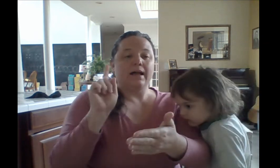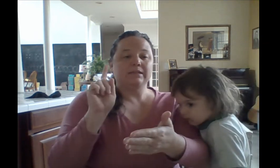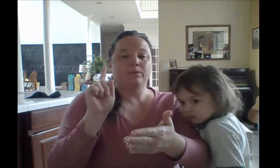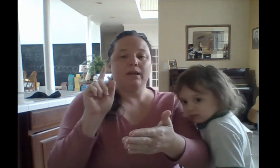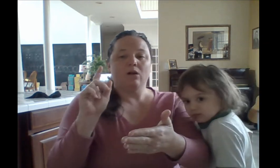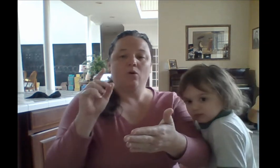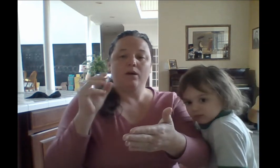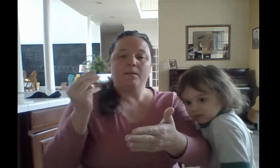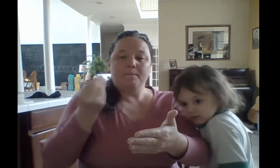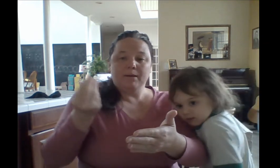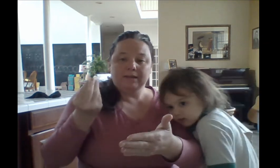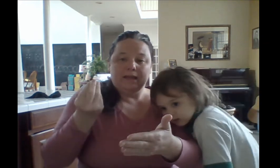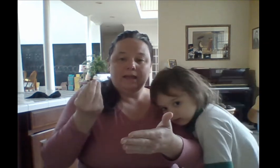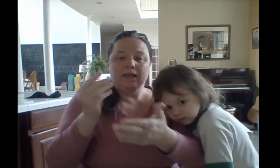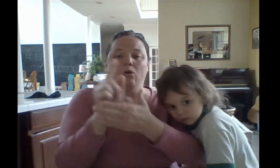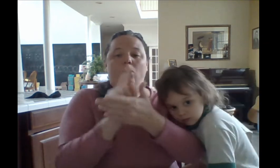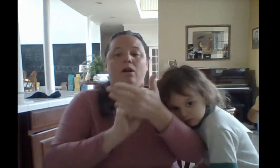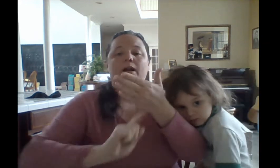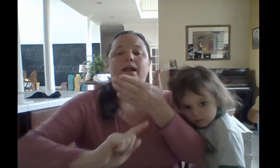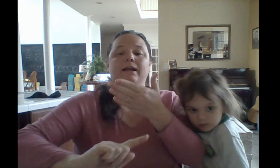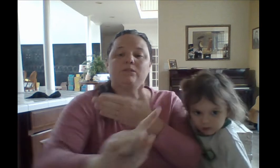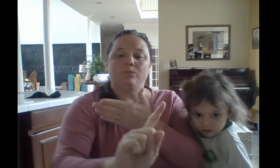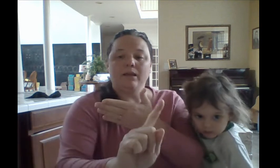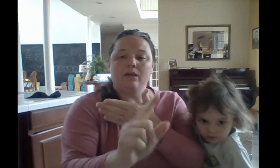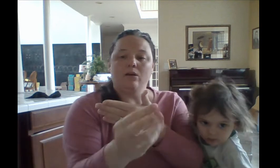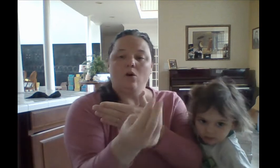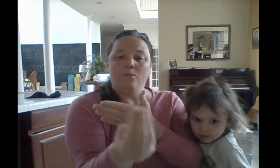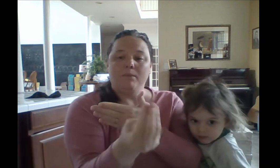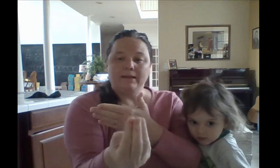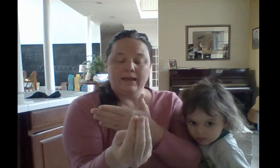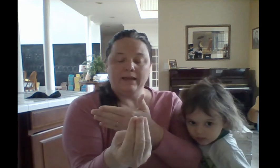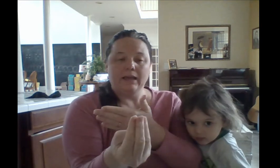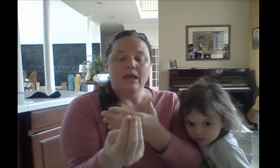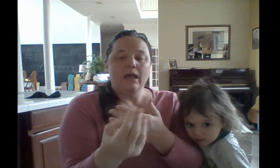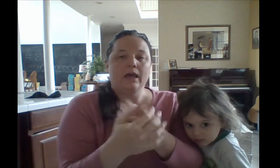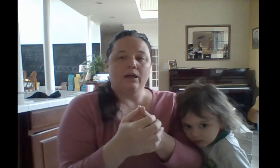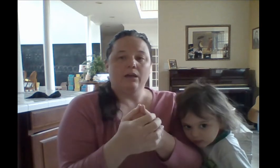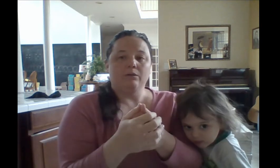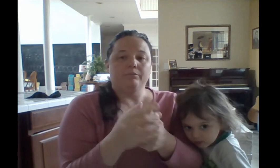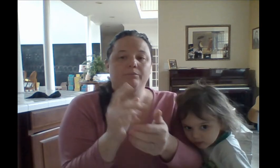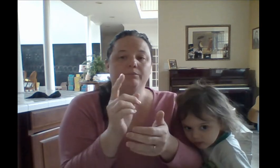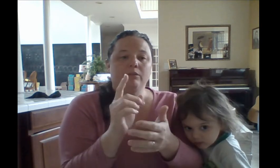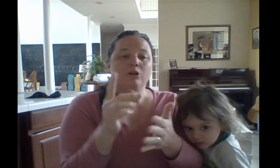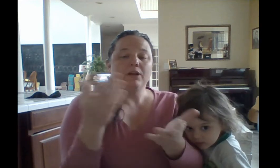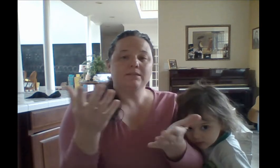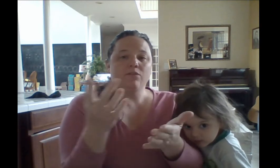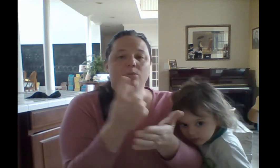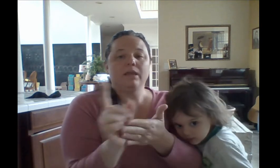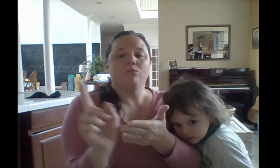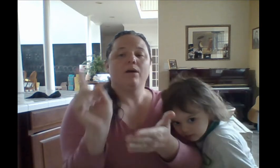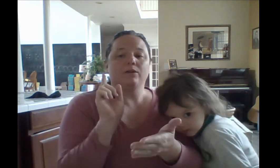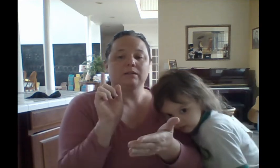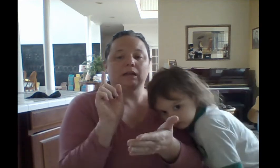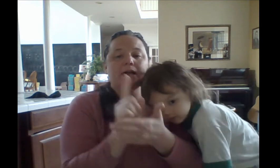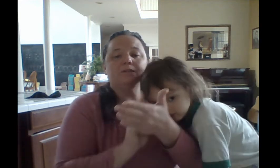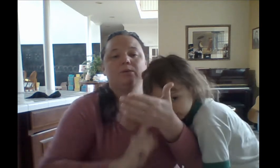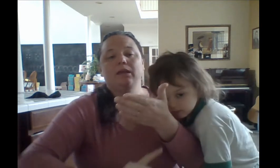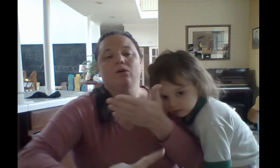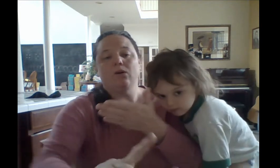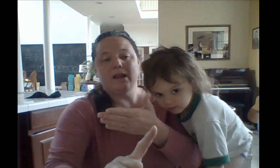last week on Monday or next week on Monday. Know your days of the week and whether it's last week or